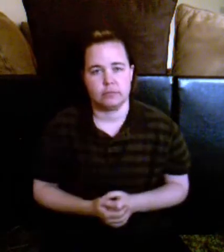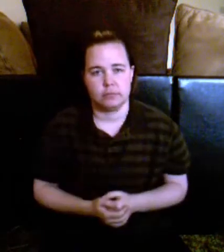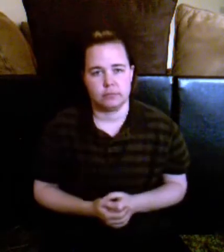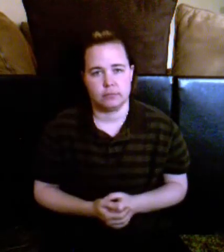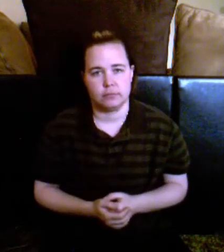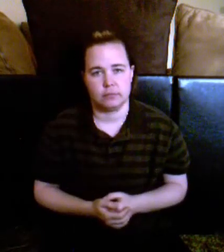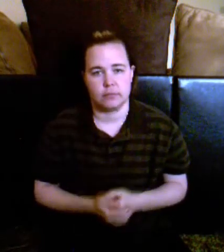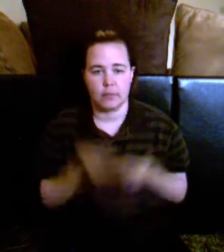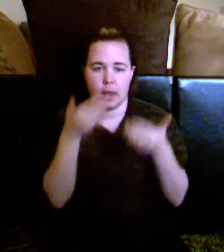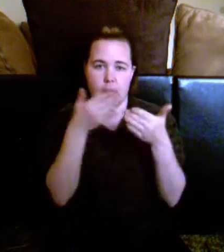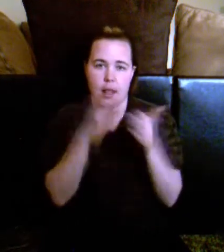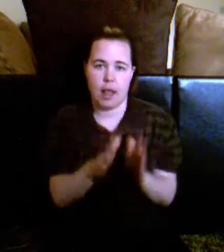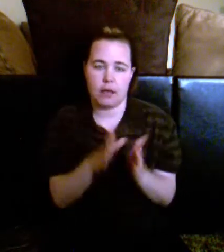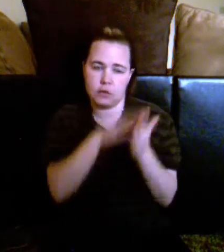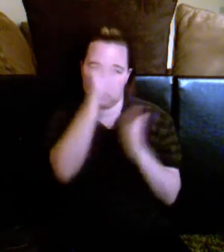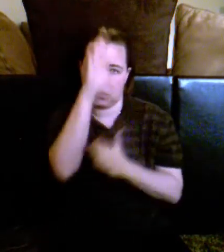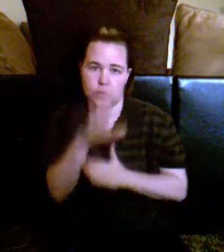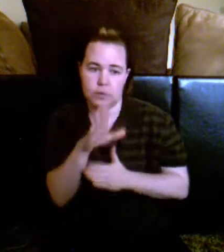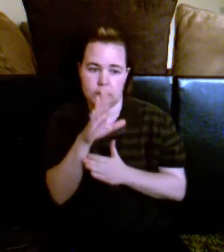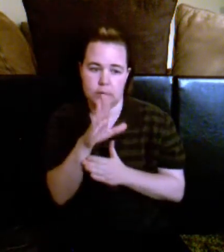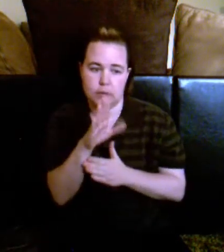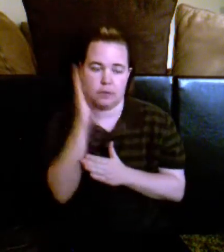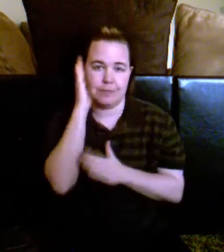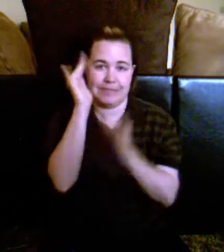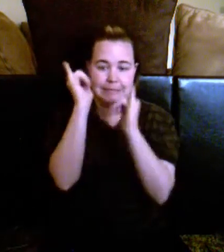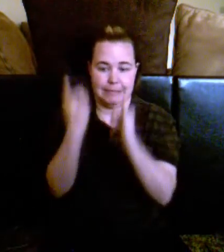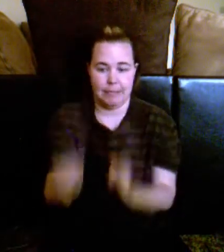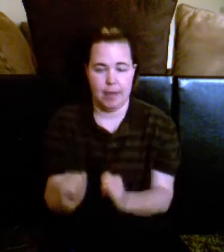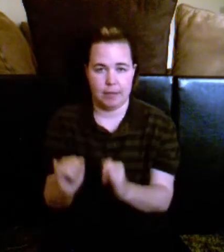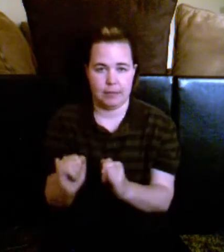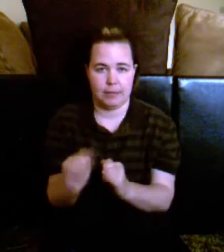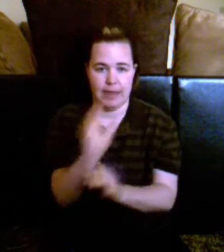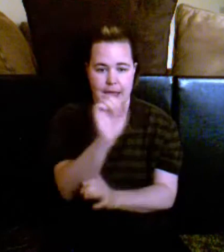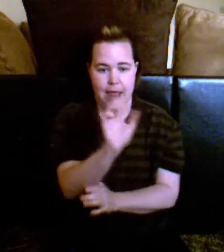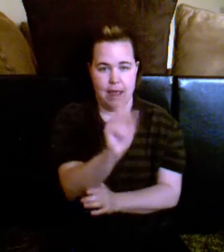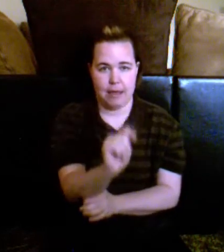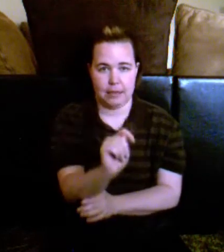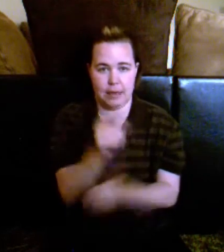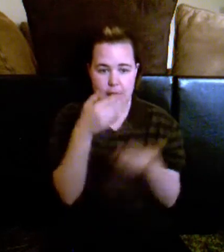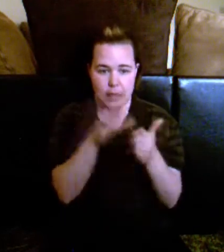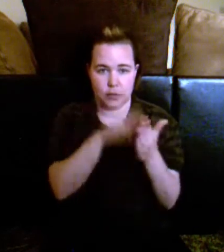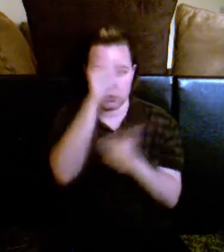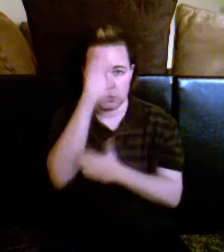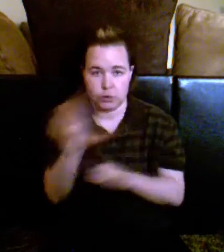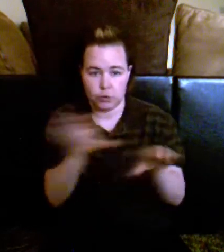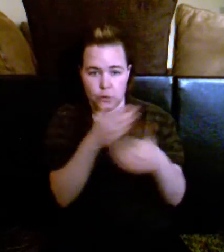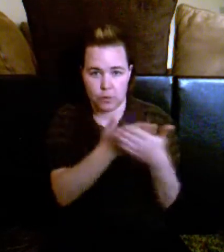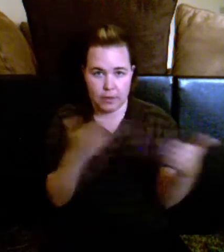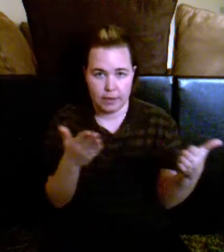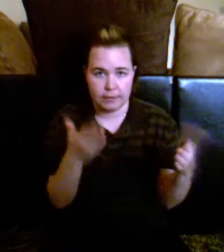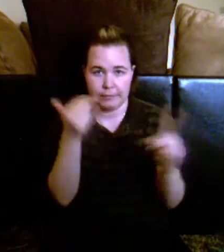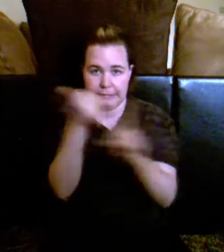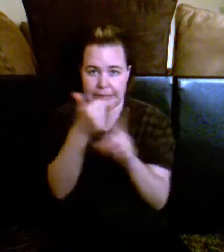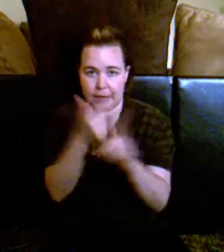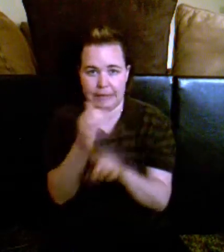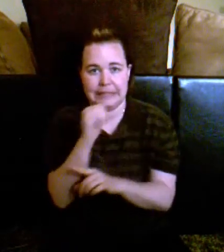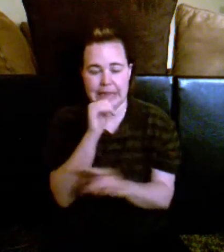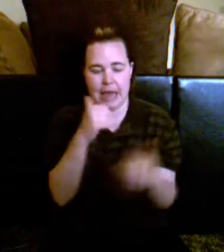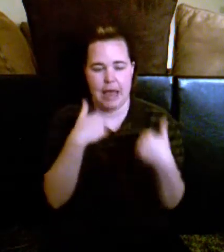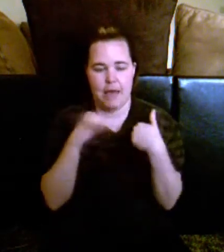It allows a student to be independent. Assistive technology allows students to do things on their own and not have to have another